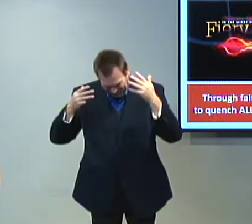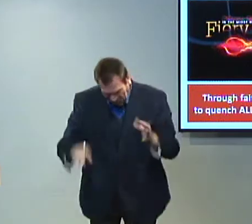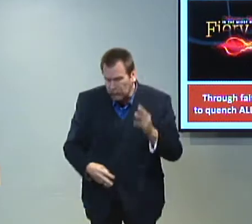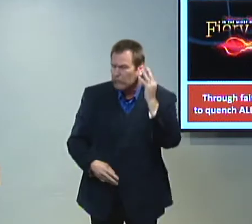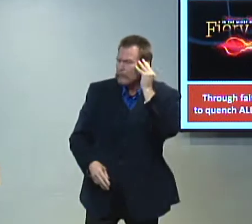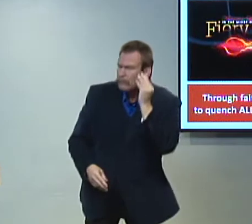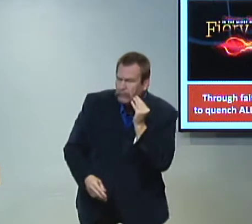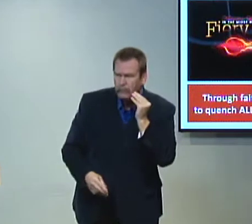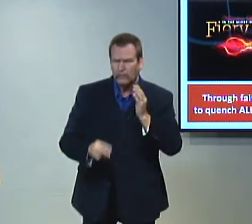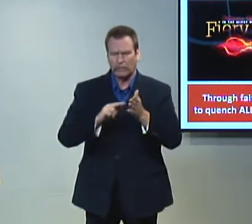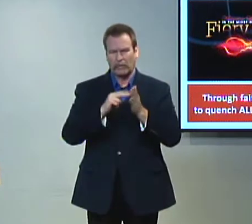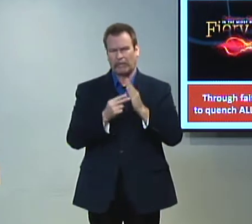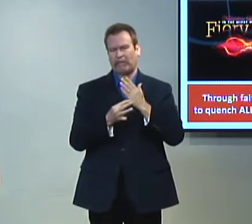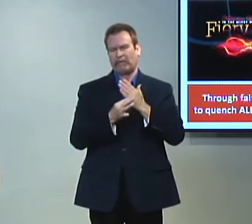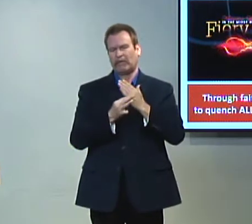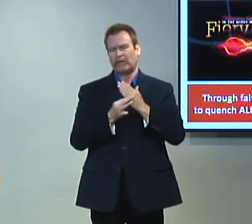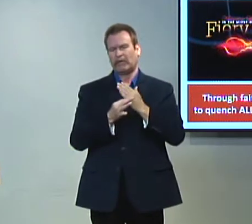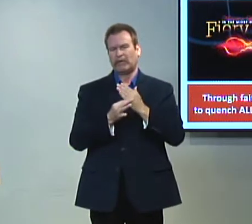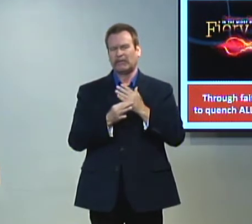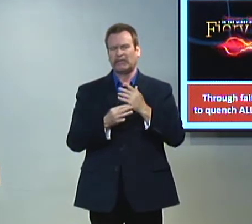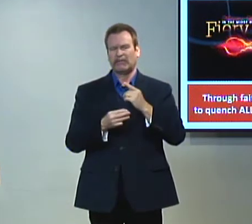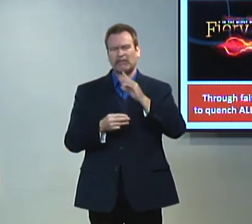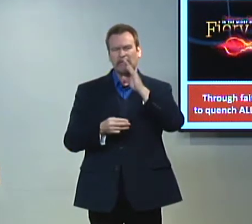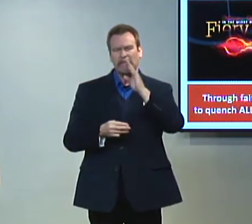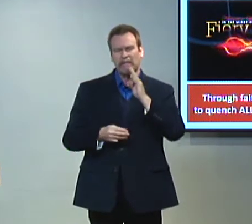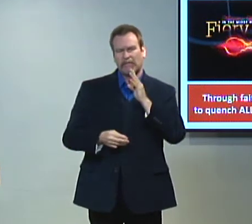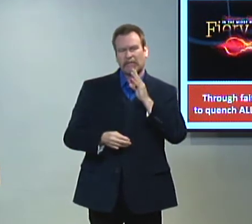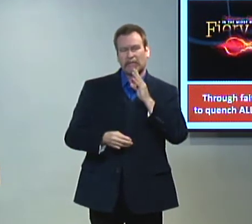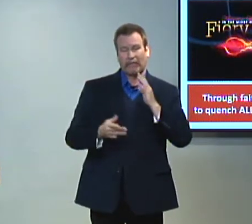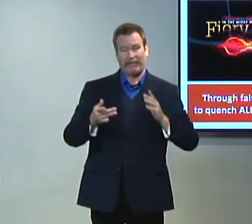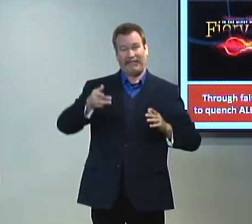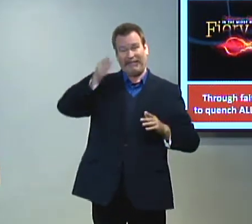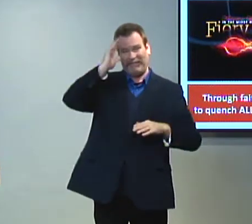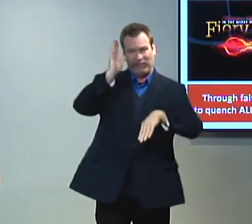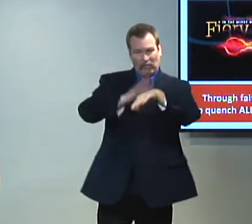have this lust. We all do. We have all experienced this.